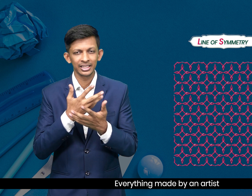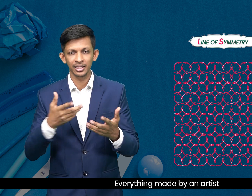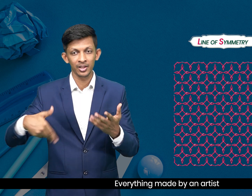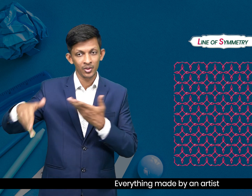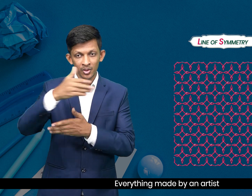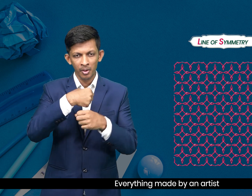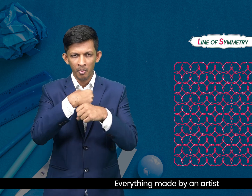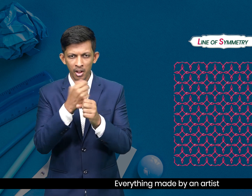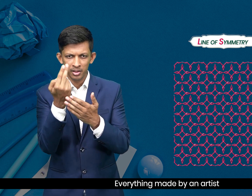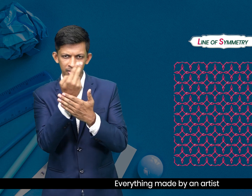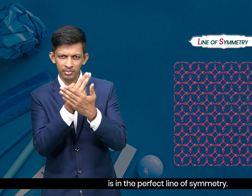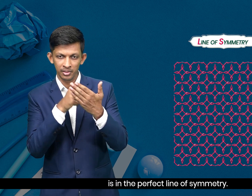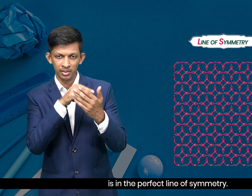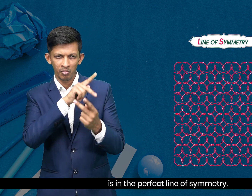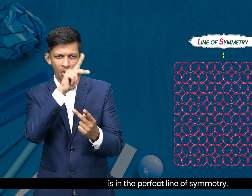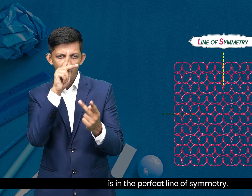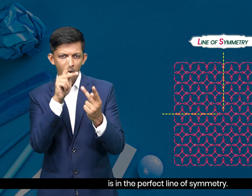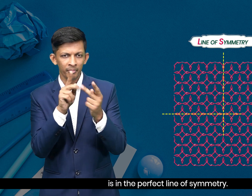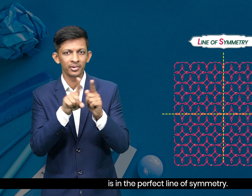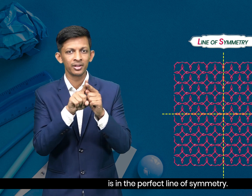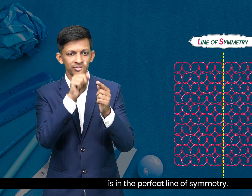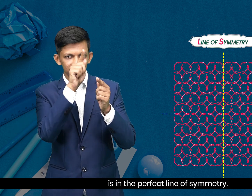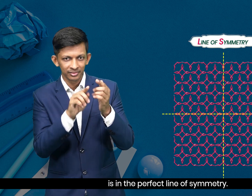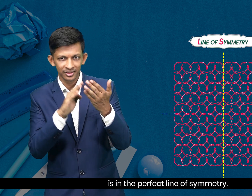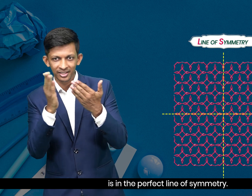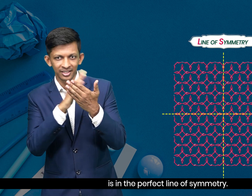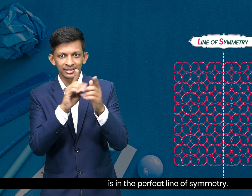Everything made by an artist is in perfect line of symmetry.